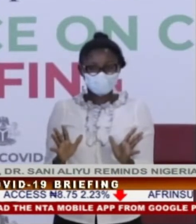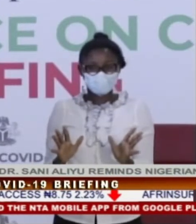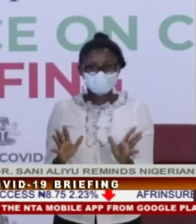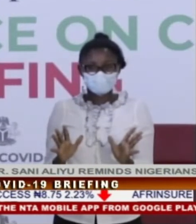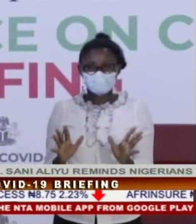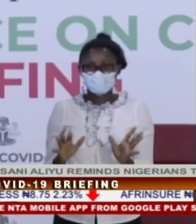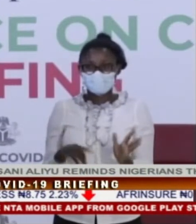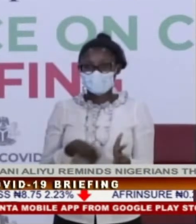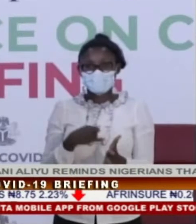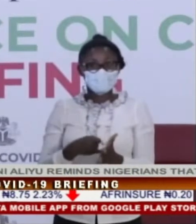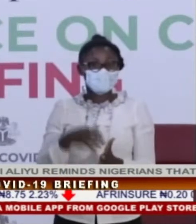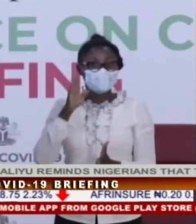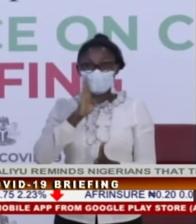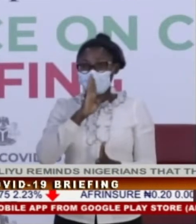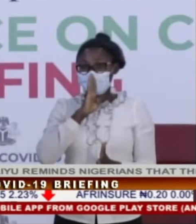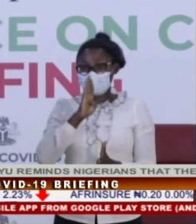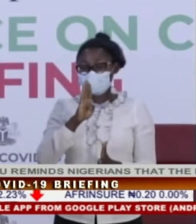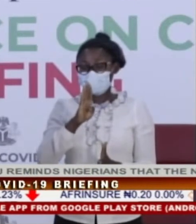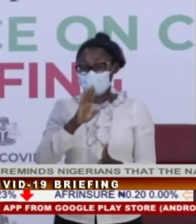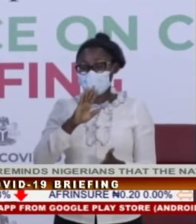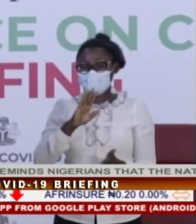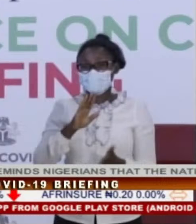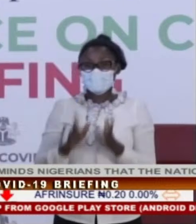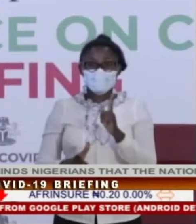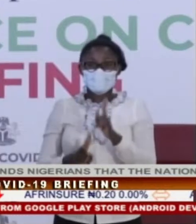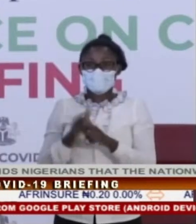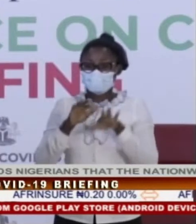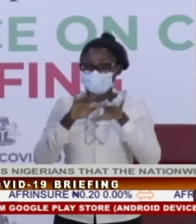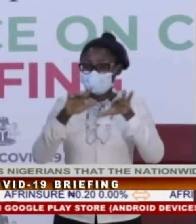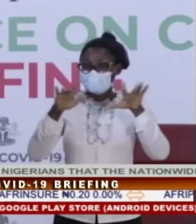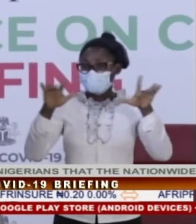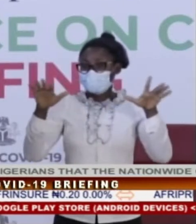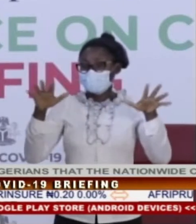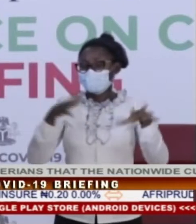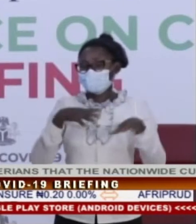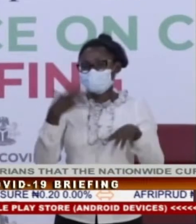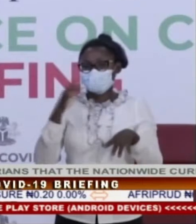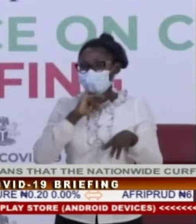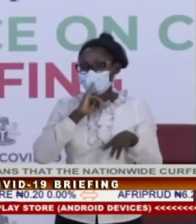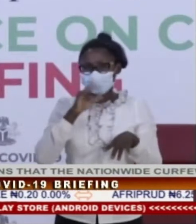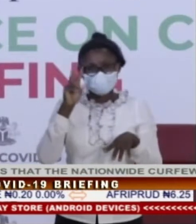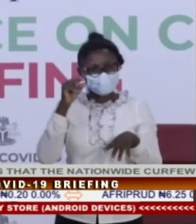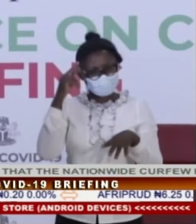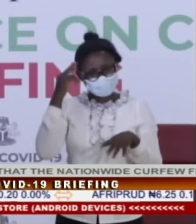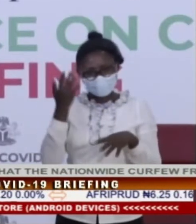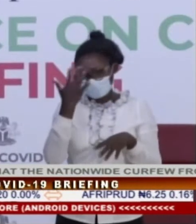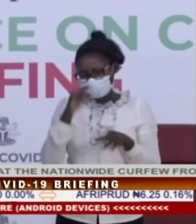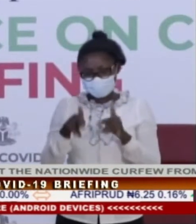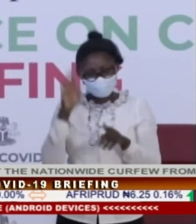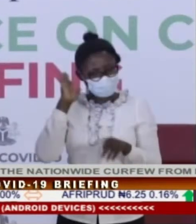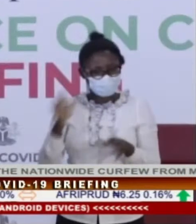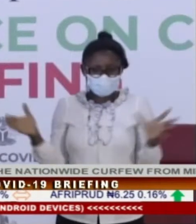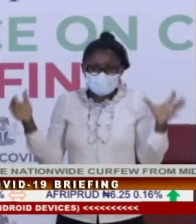that the congregation that I see in front of the NIMSI office,